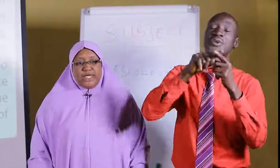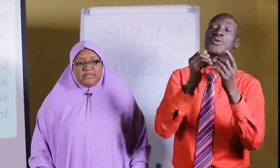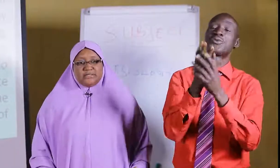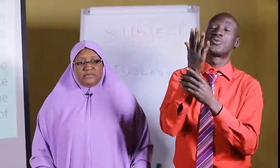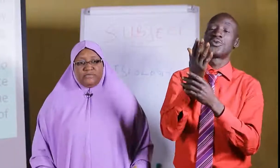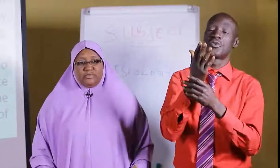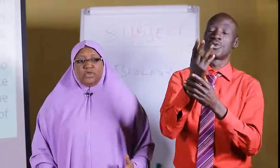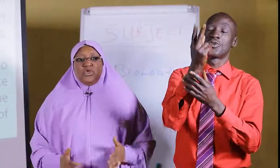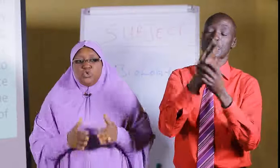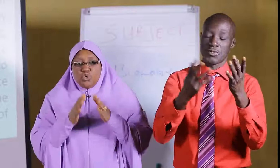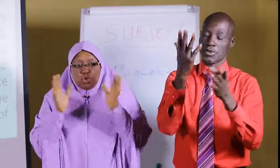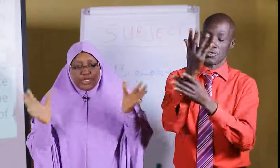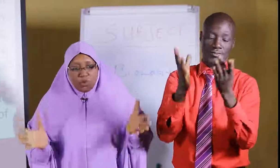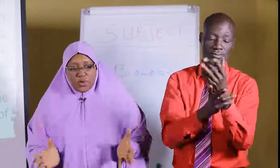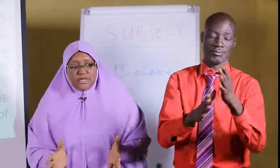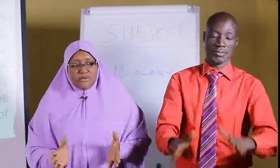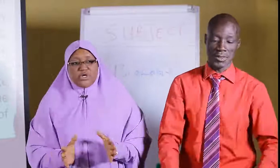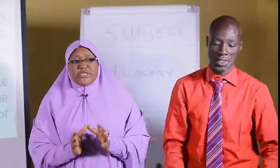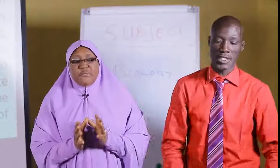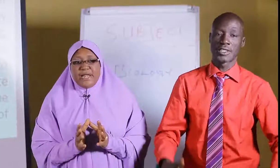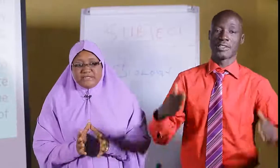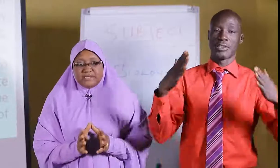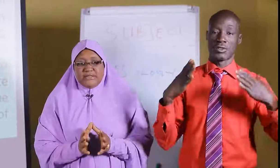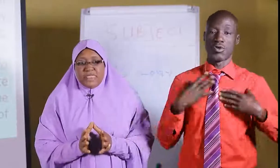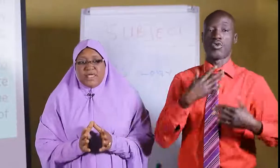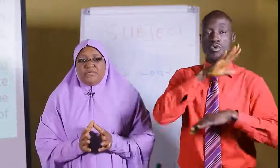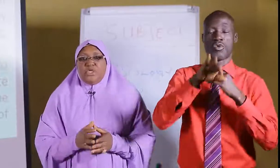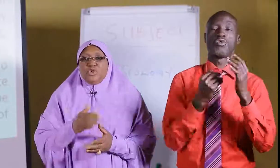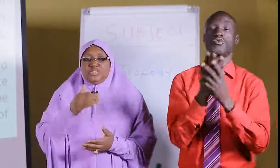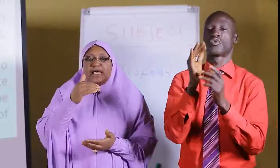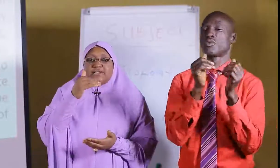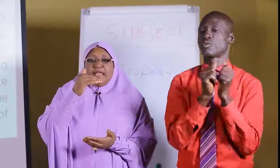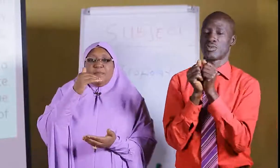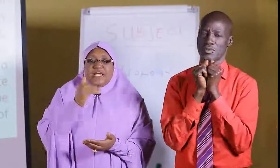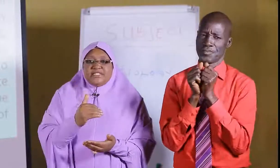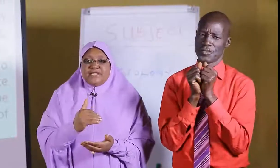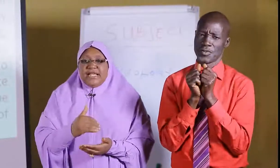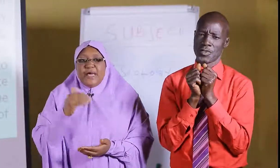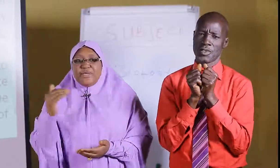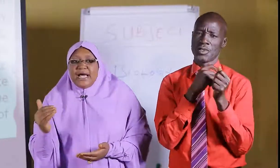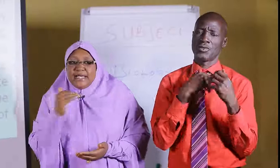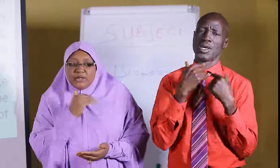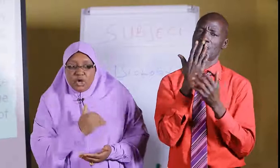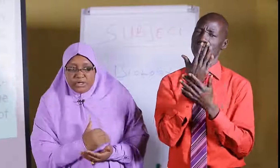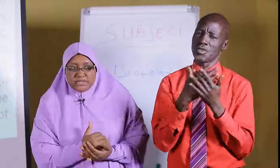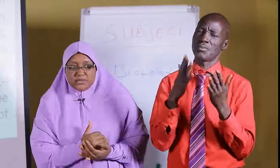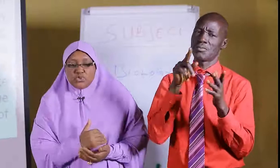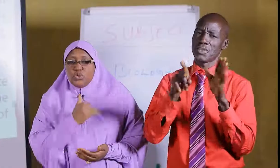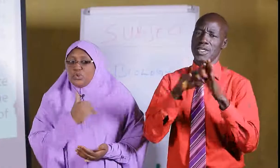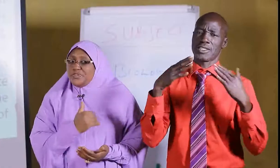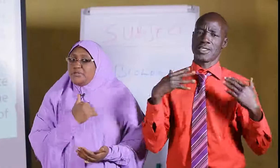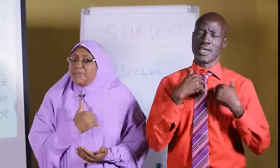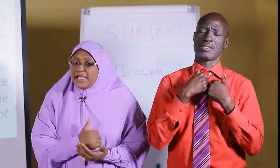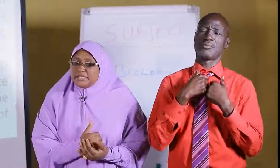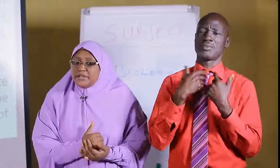than your legs. You grow equally. But in plants, you see that there are branches that are bigger than others.